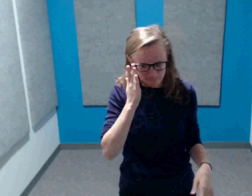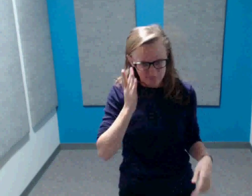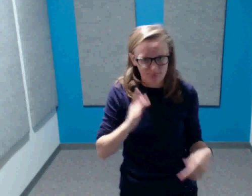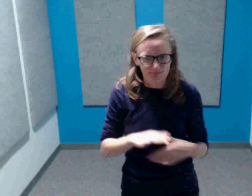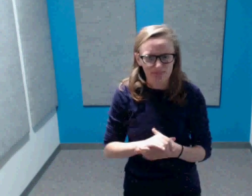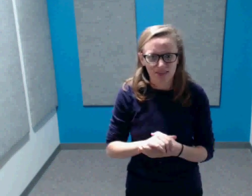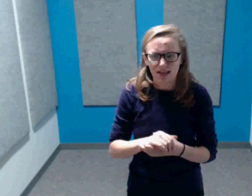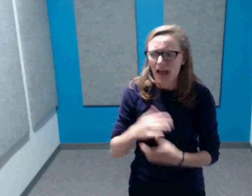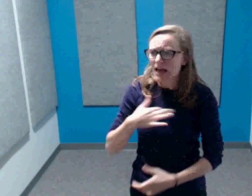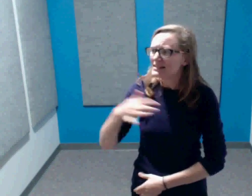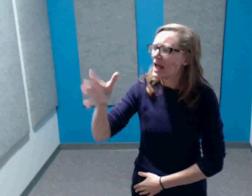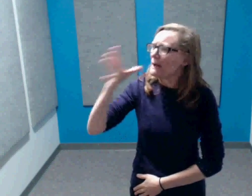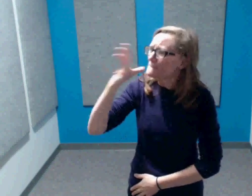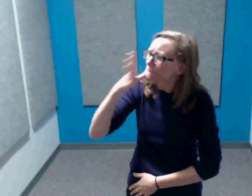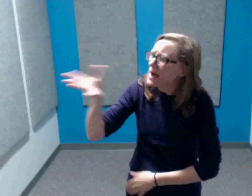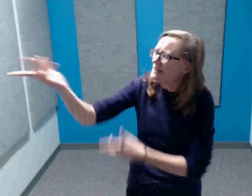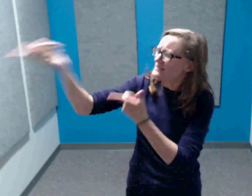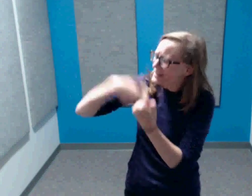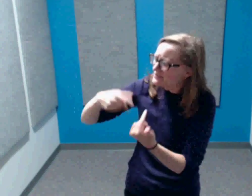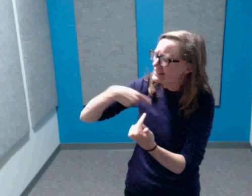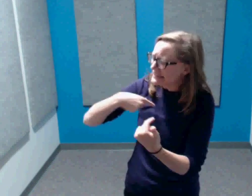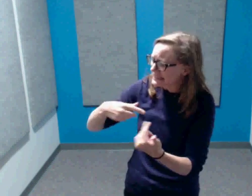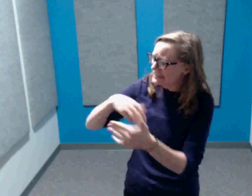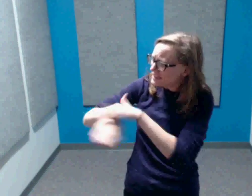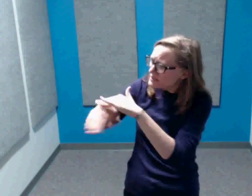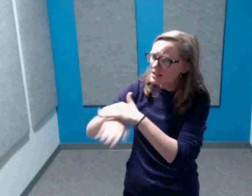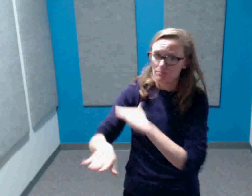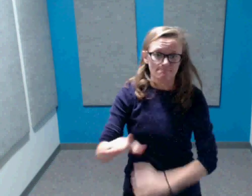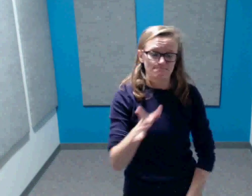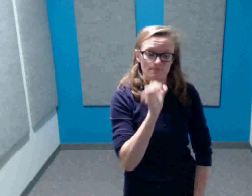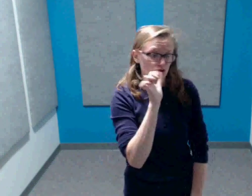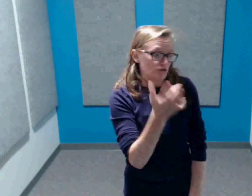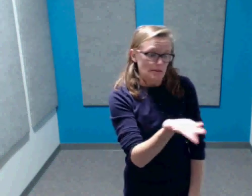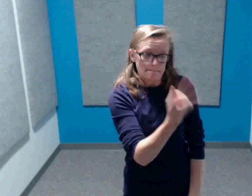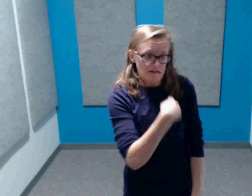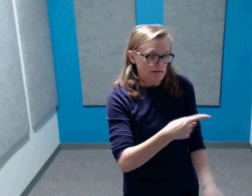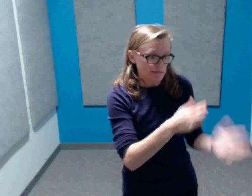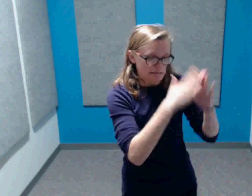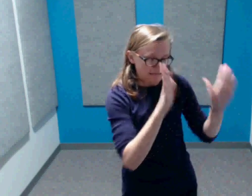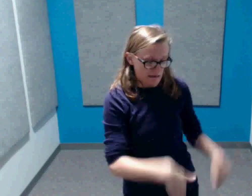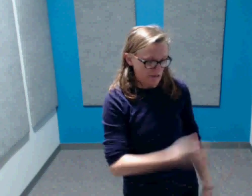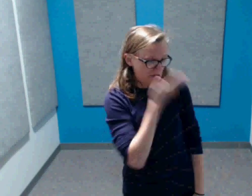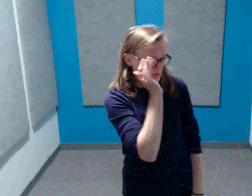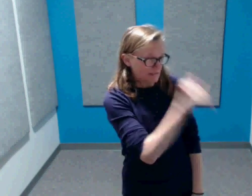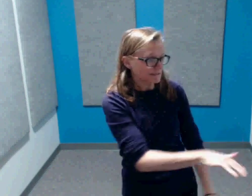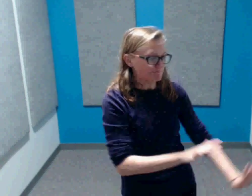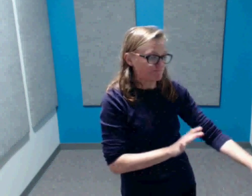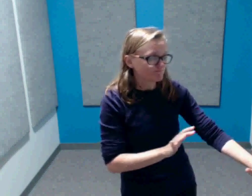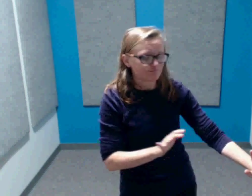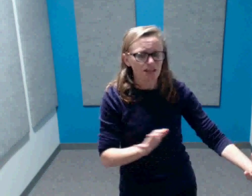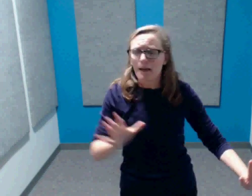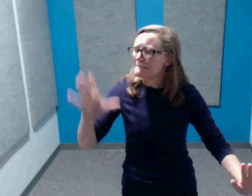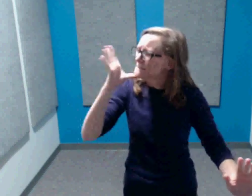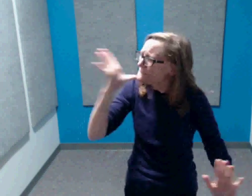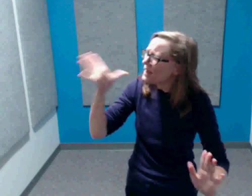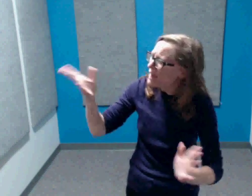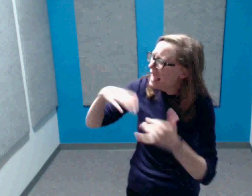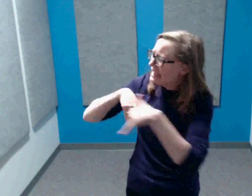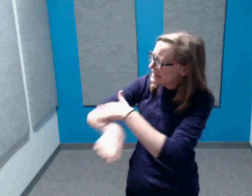I said, Mama, let me in. I'm dying. She said, you're not coming in this house smelling like that. I said, Mama, I got to get in there and get cleaned